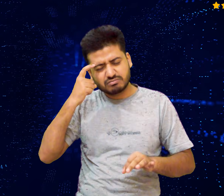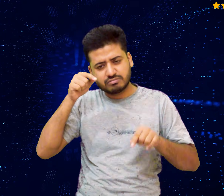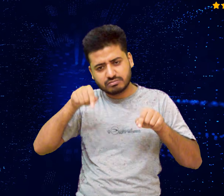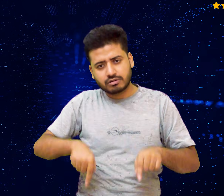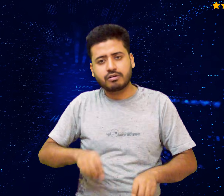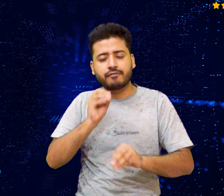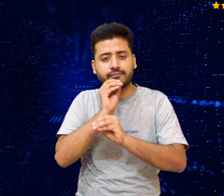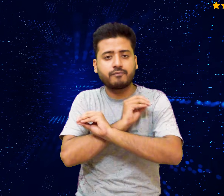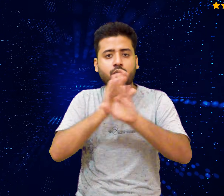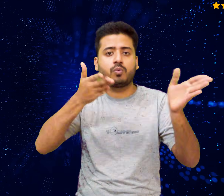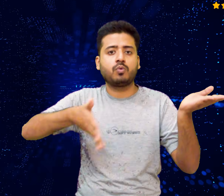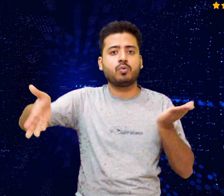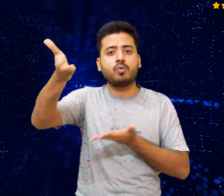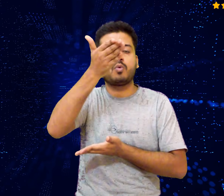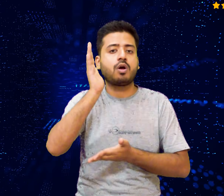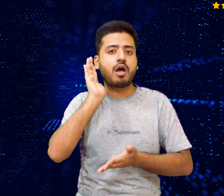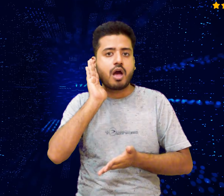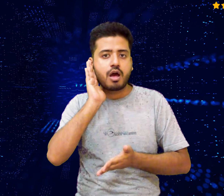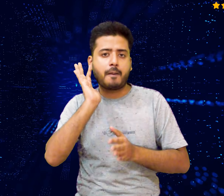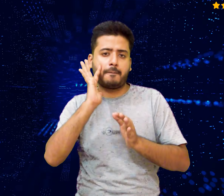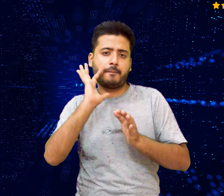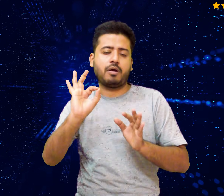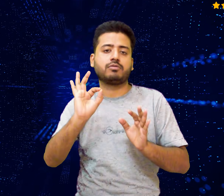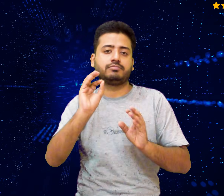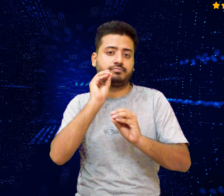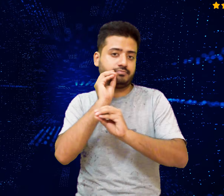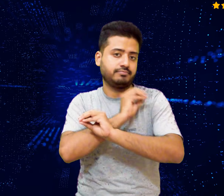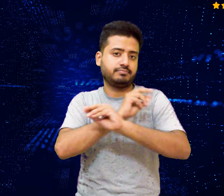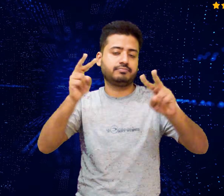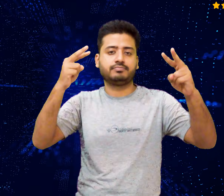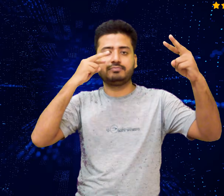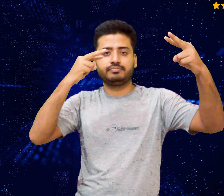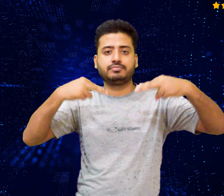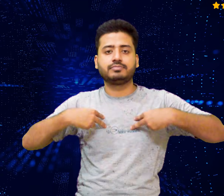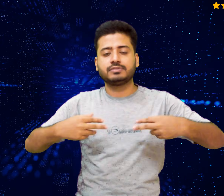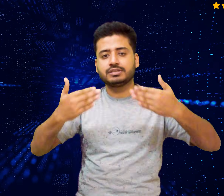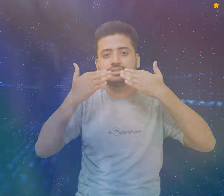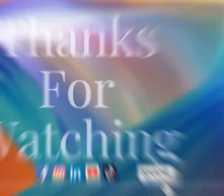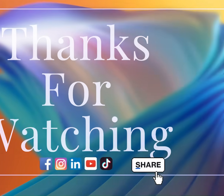may have been compromised and to be cautious of any suspicious messages coming from you.